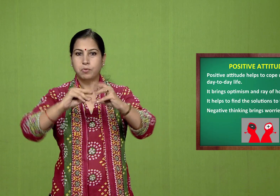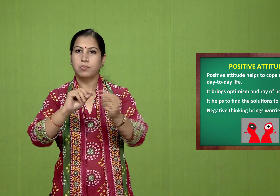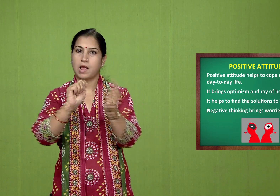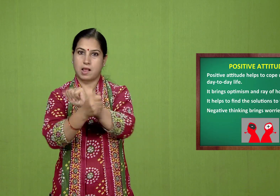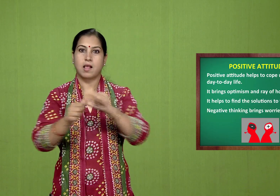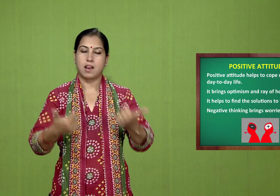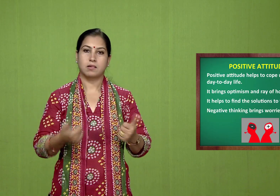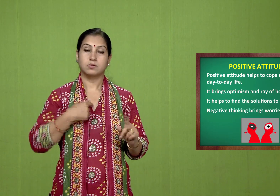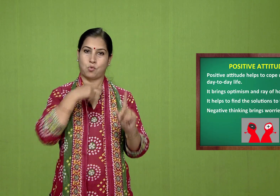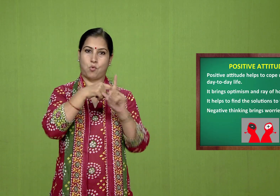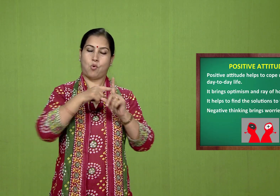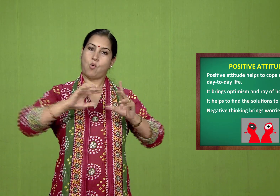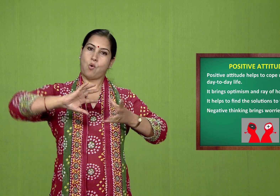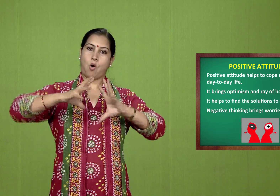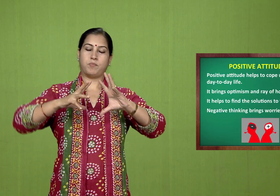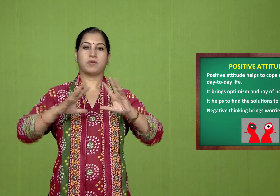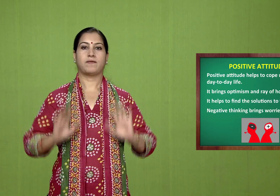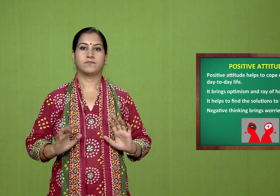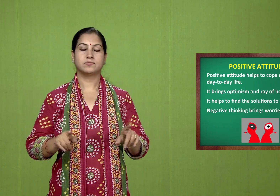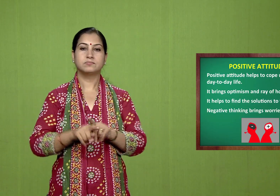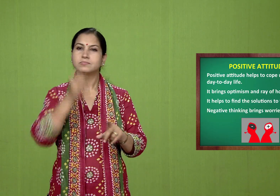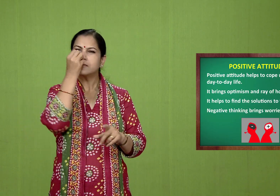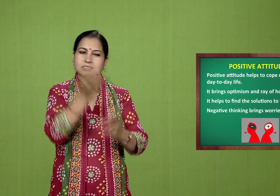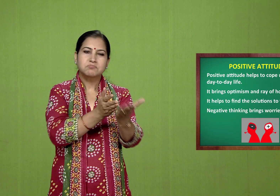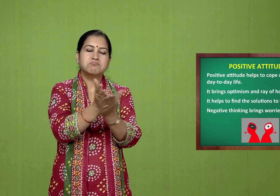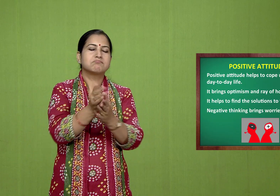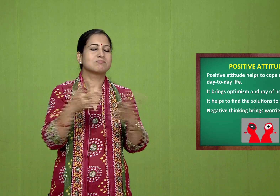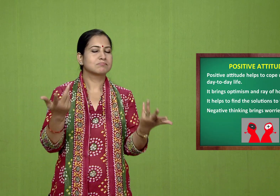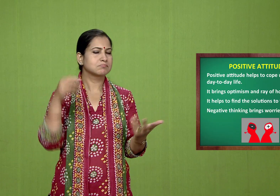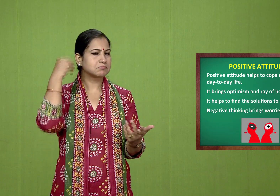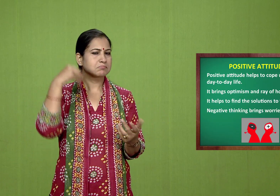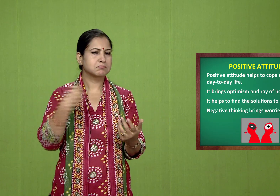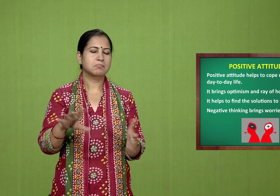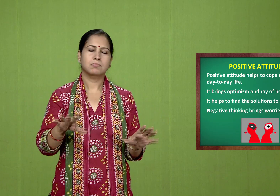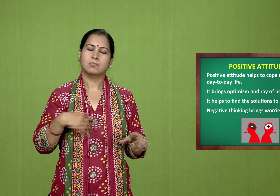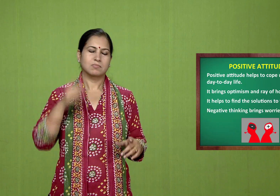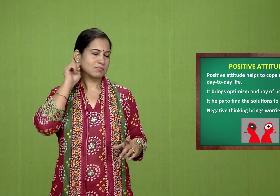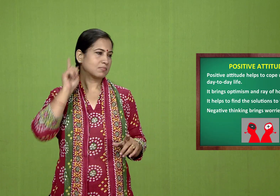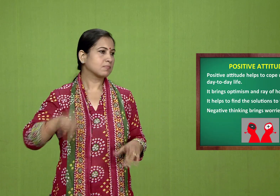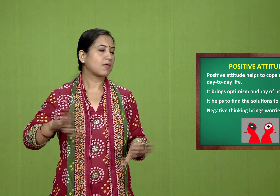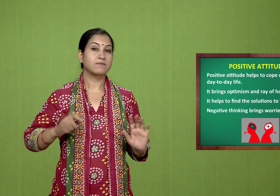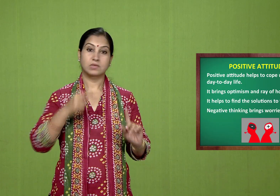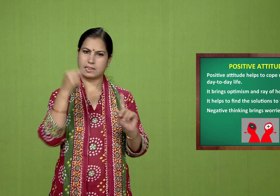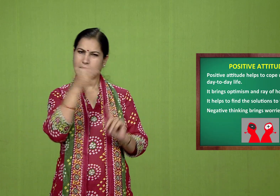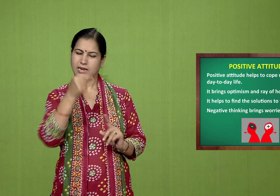It brings optimism and makes it easier to avoid negative